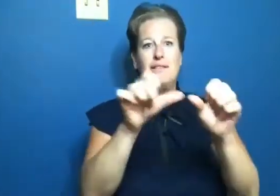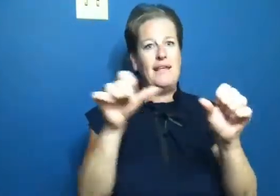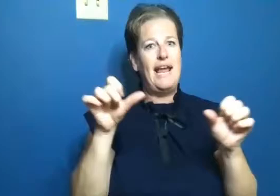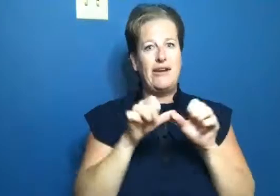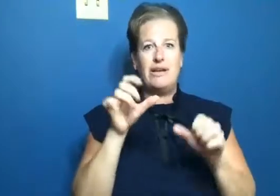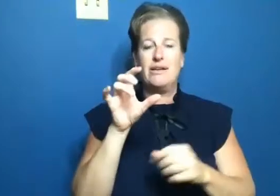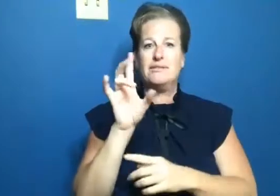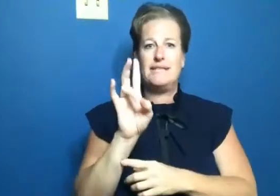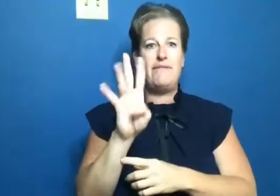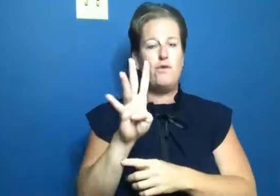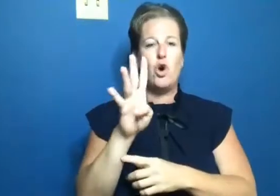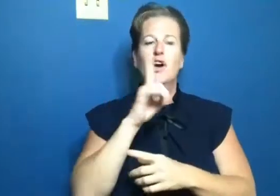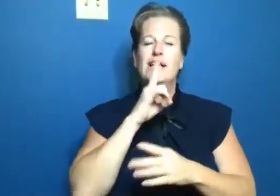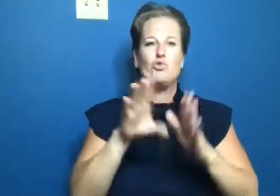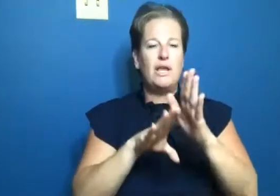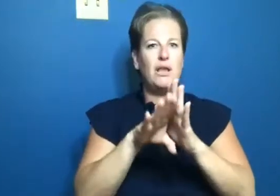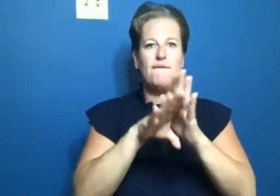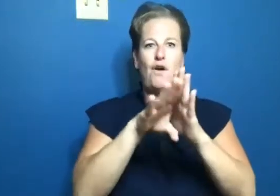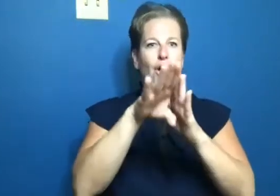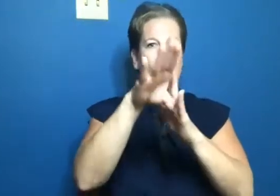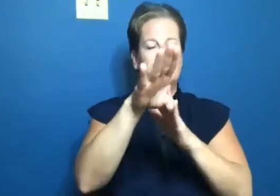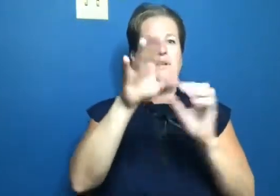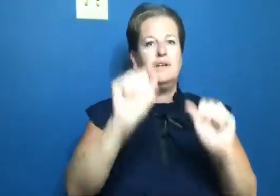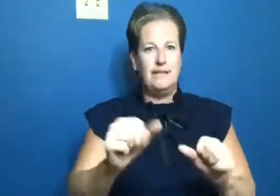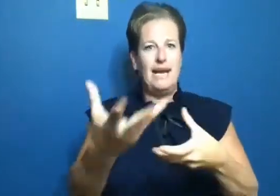be able to encompass more people.